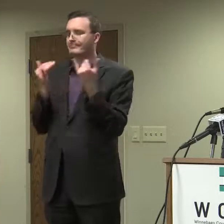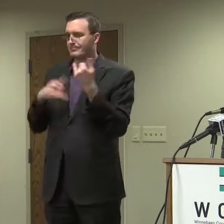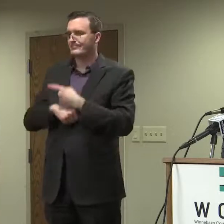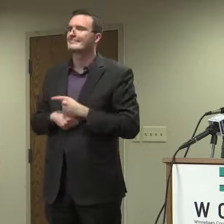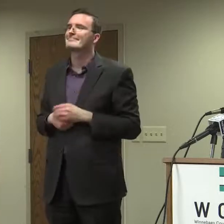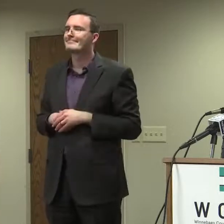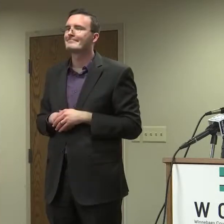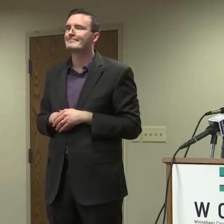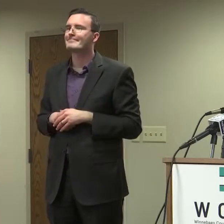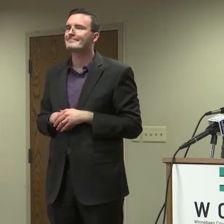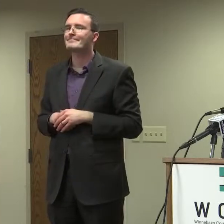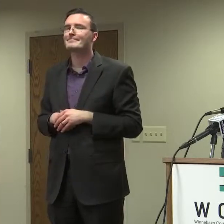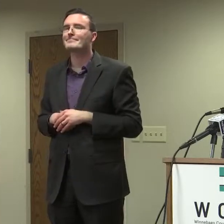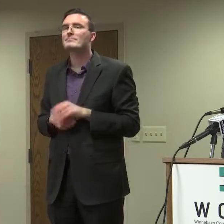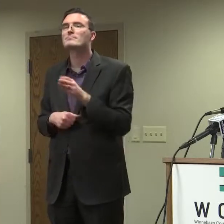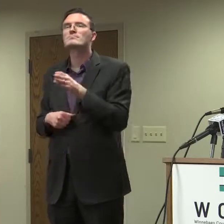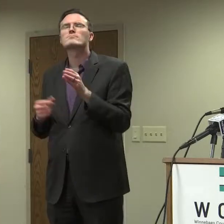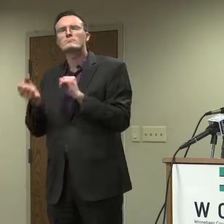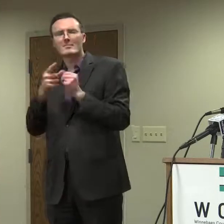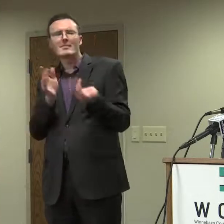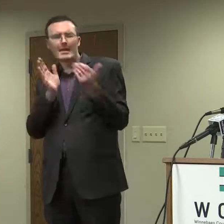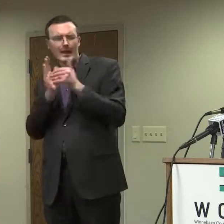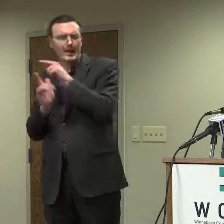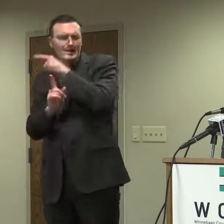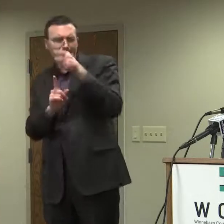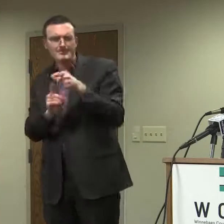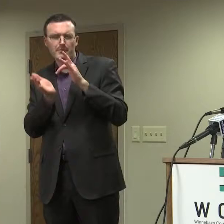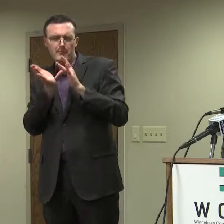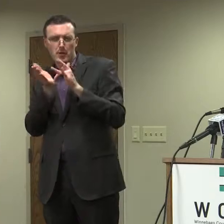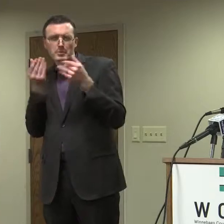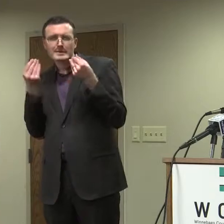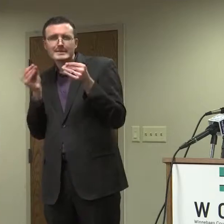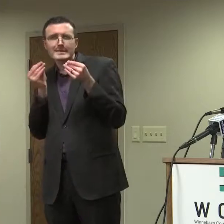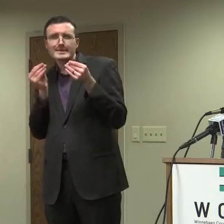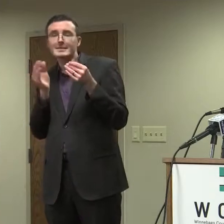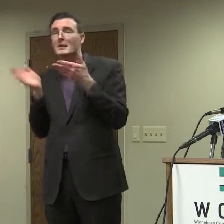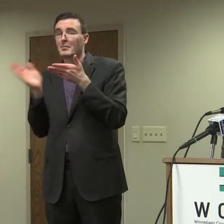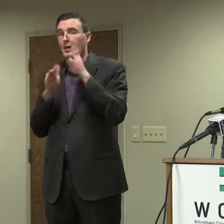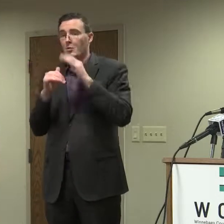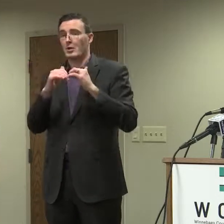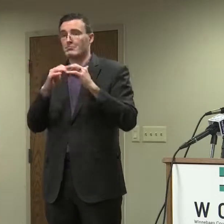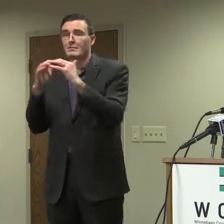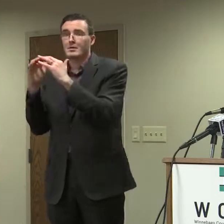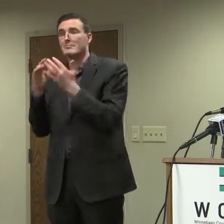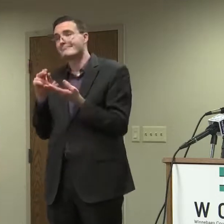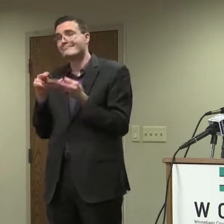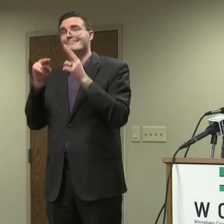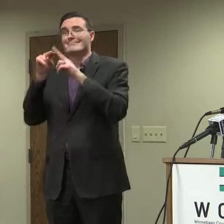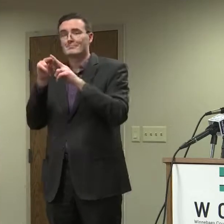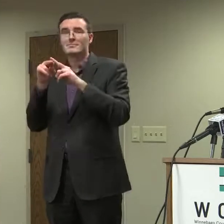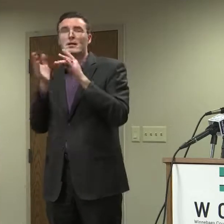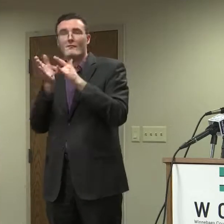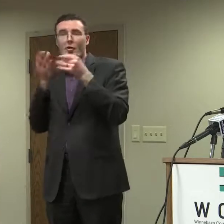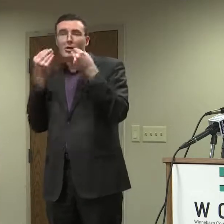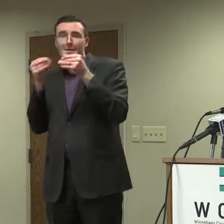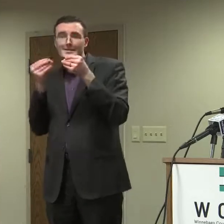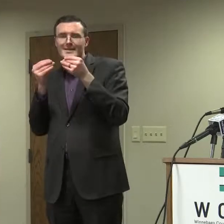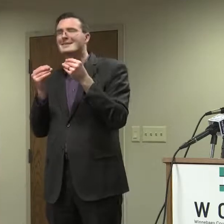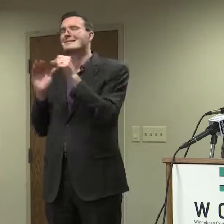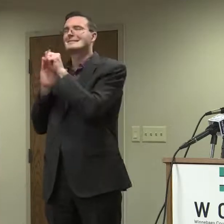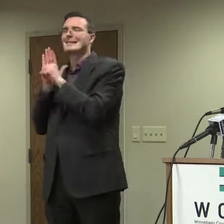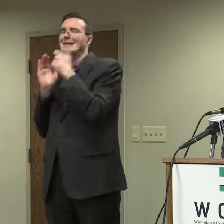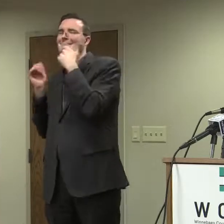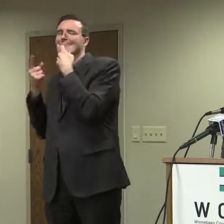Kind of going back to pharmacies, are there any plans to open up more pharmacies to administer the vaccine? I know the state just announced